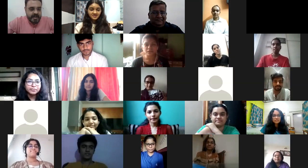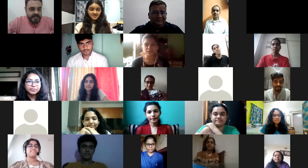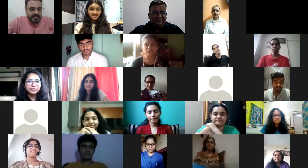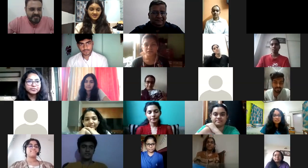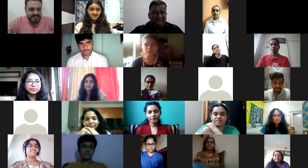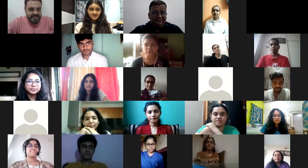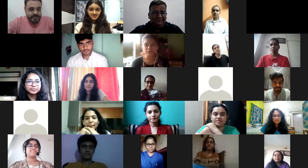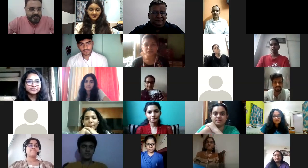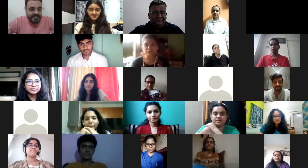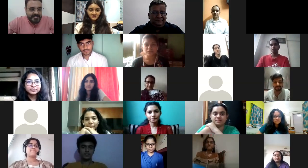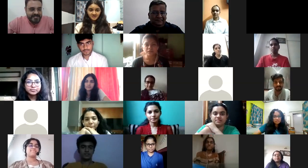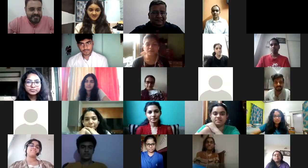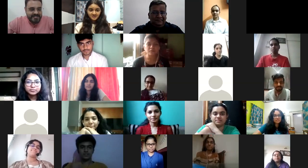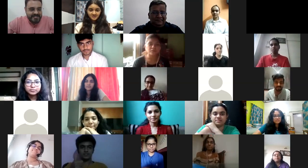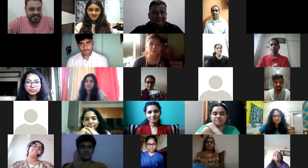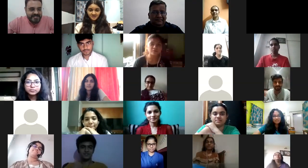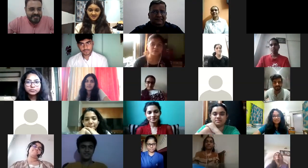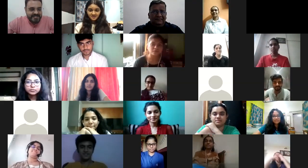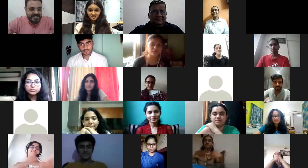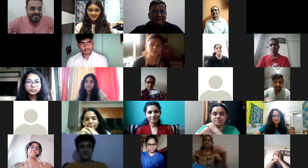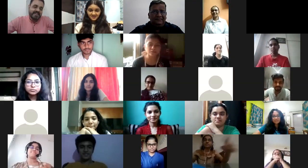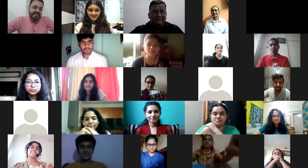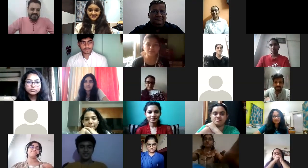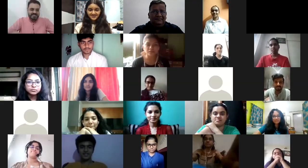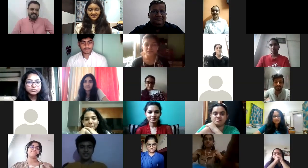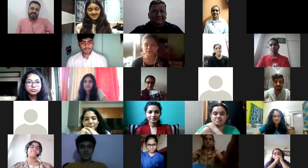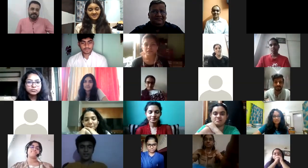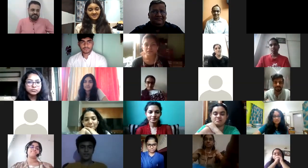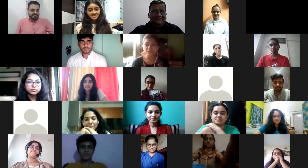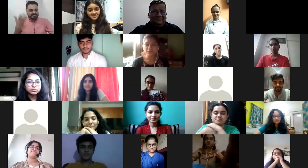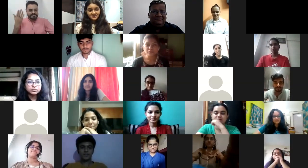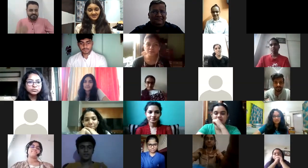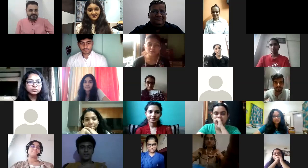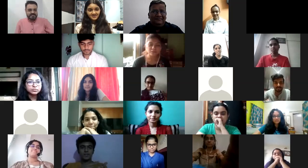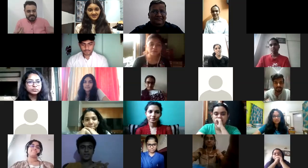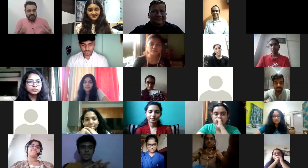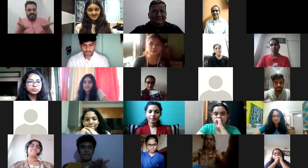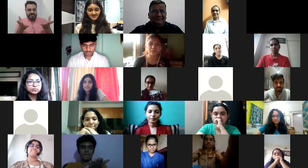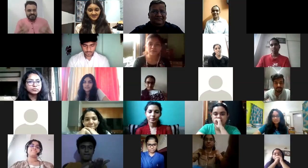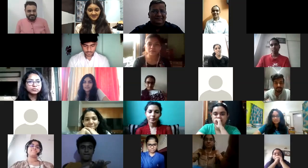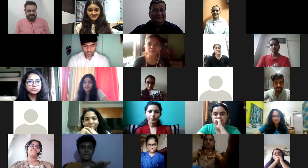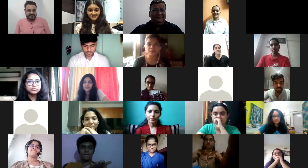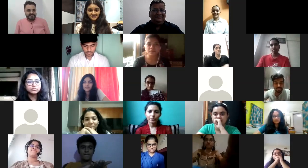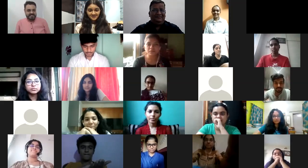Hardik, are you ready? Okay, come. Start.